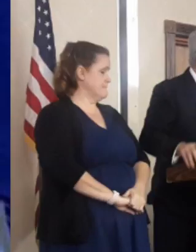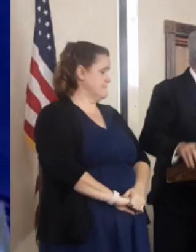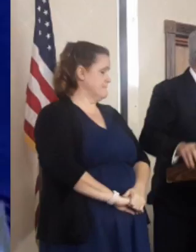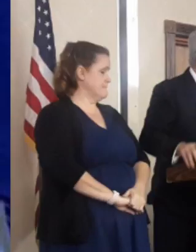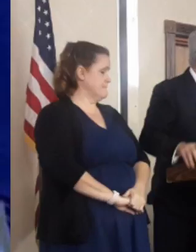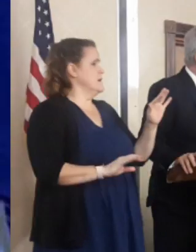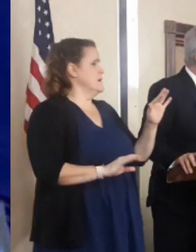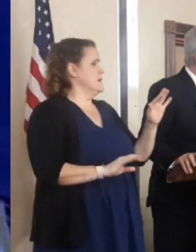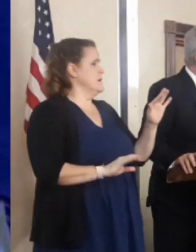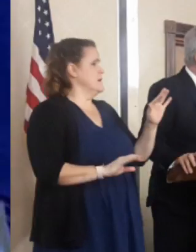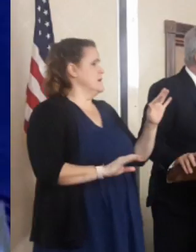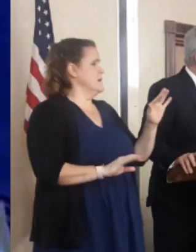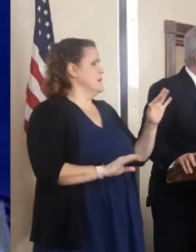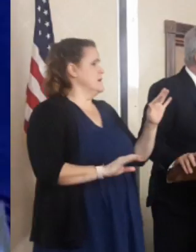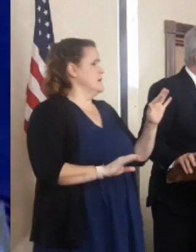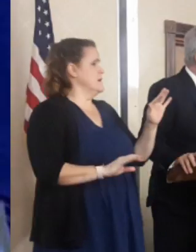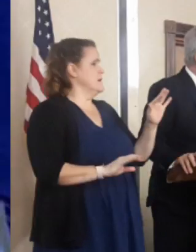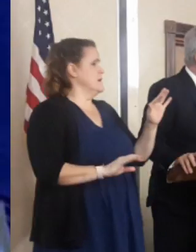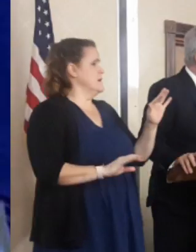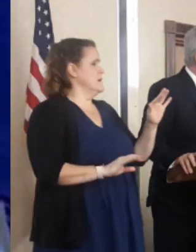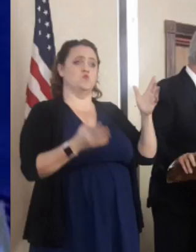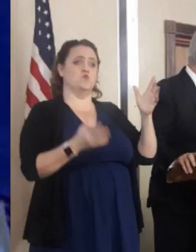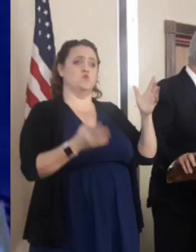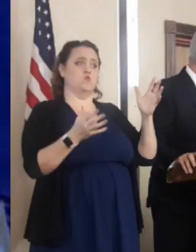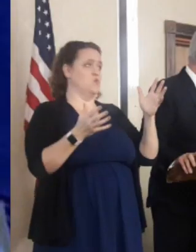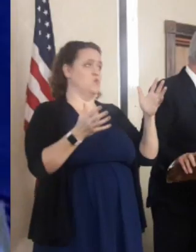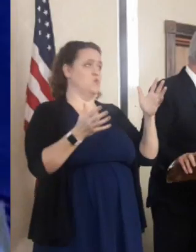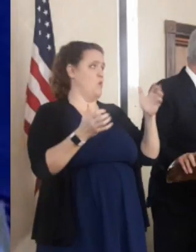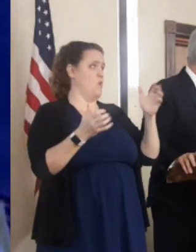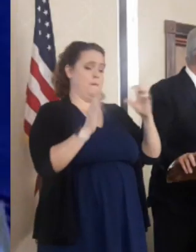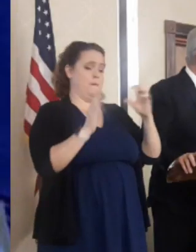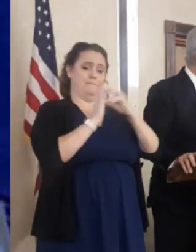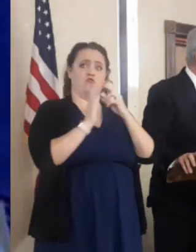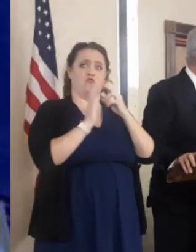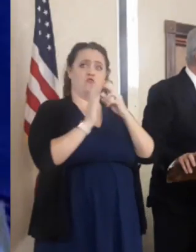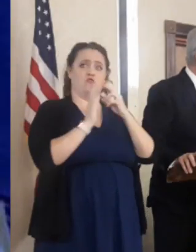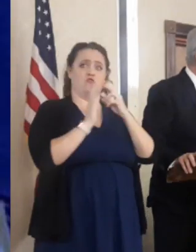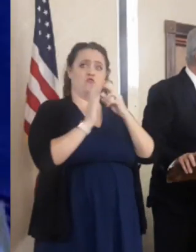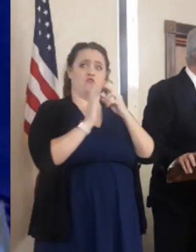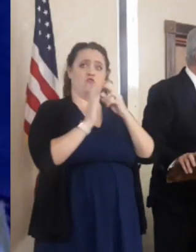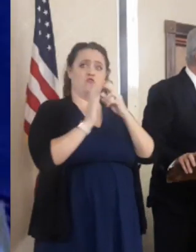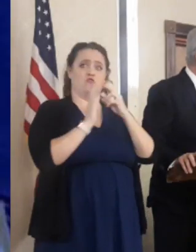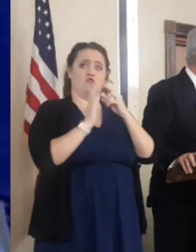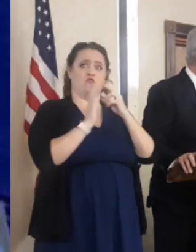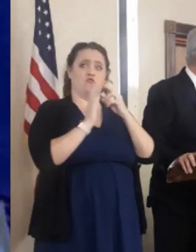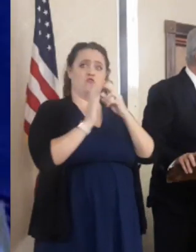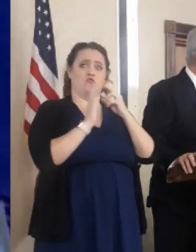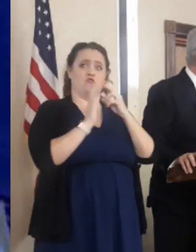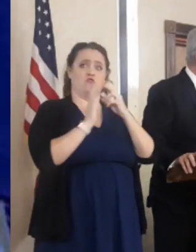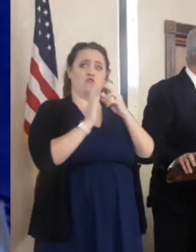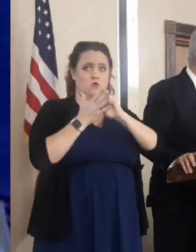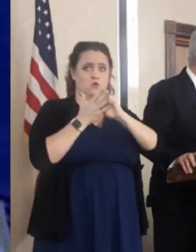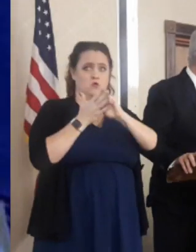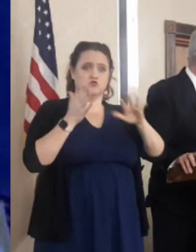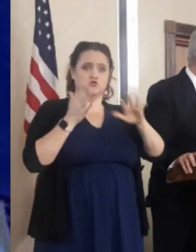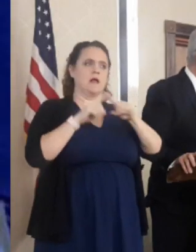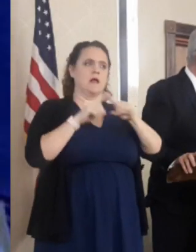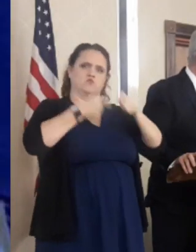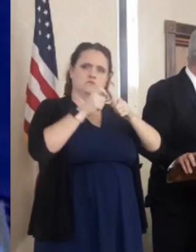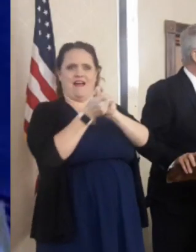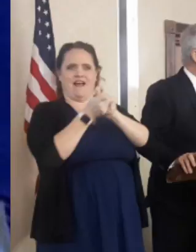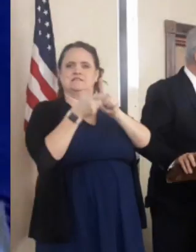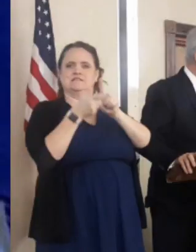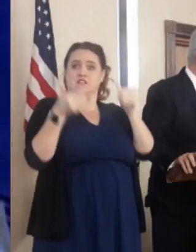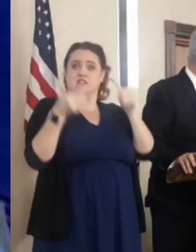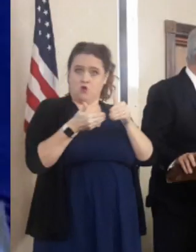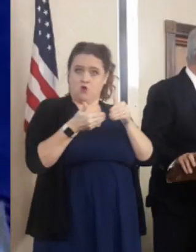so you are removing the striking of paragraph 2 and revising the intro part of paragraph 2 instead. That keeps